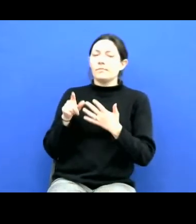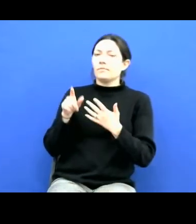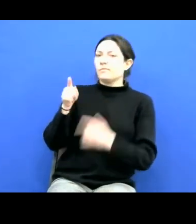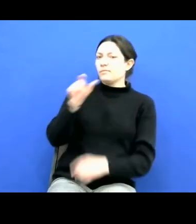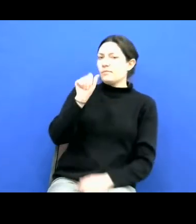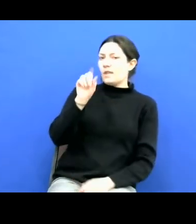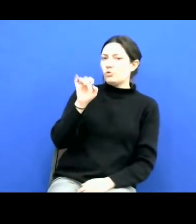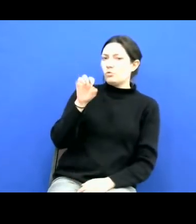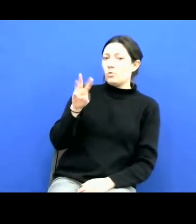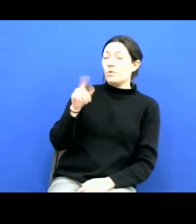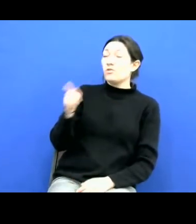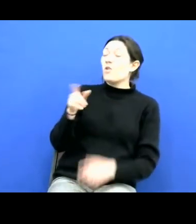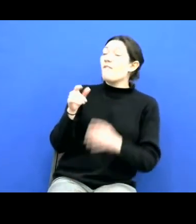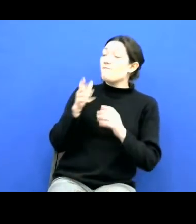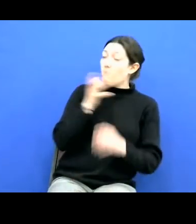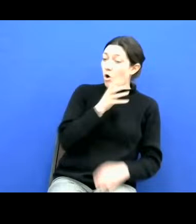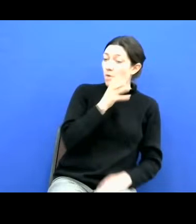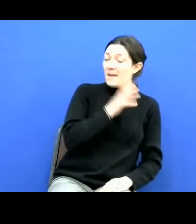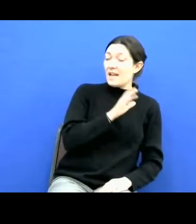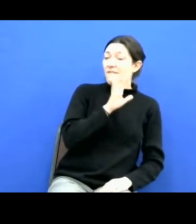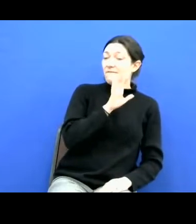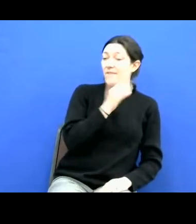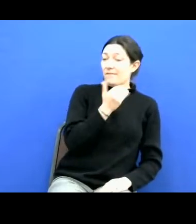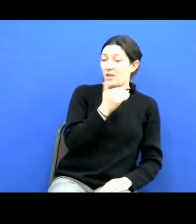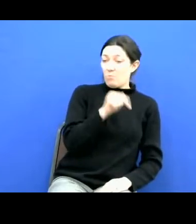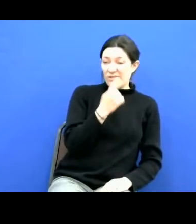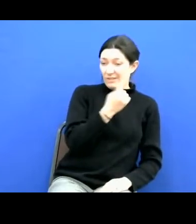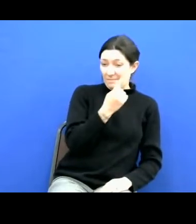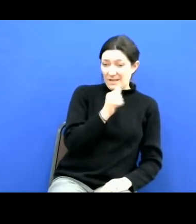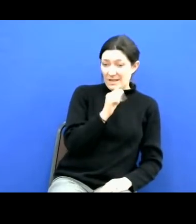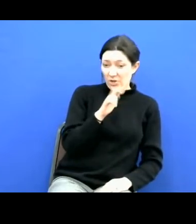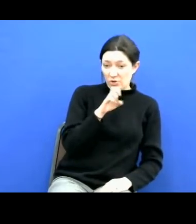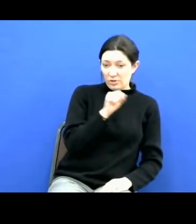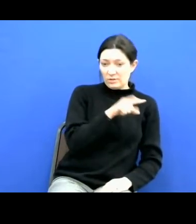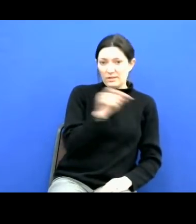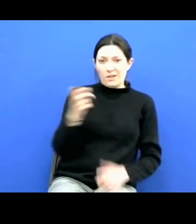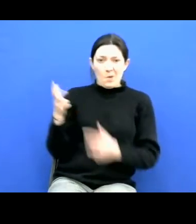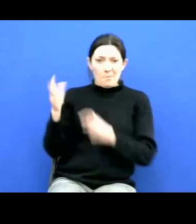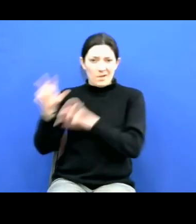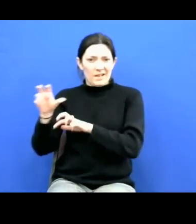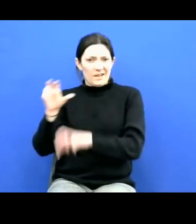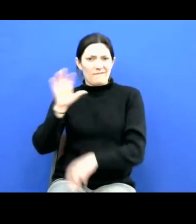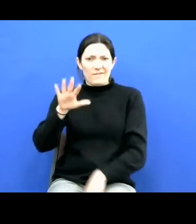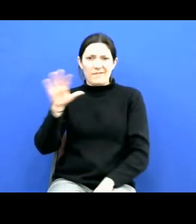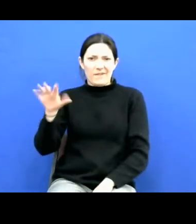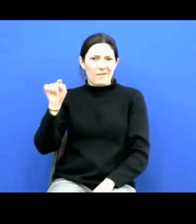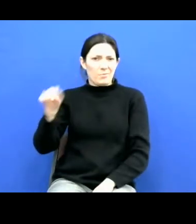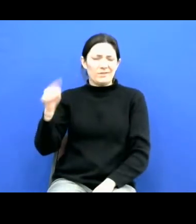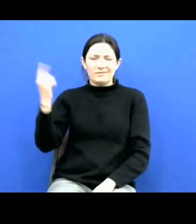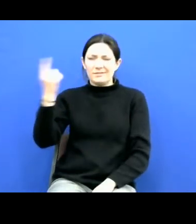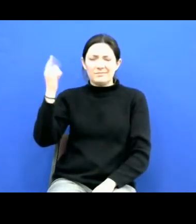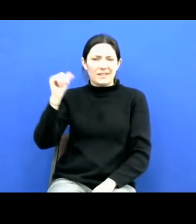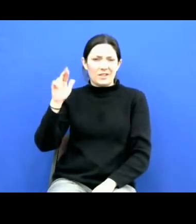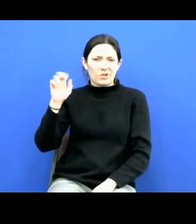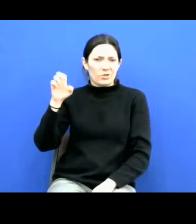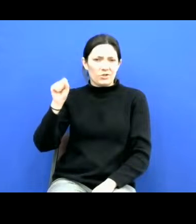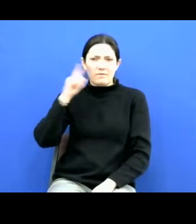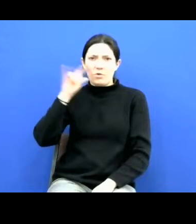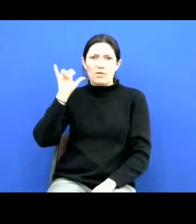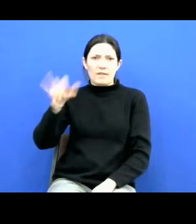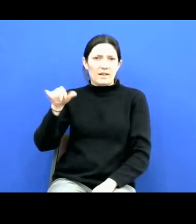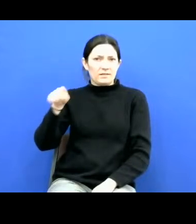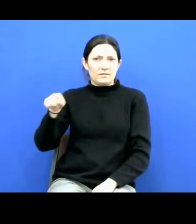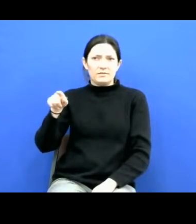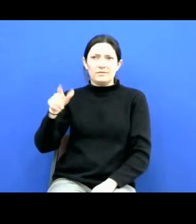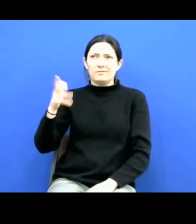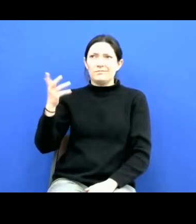They're putting 55.7 acres into this, whatever you call it. This is always supposed to be farmed land,